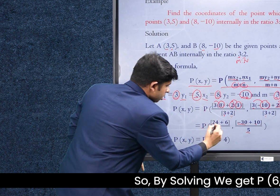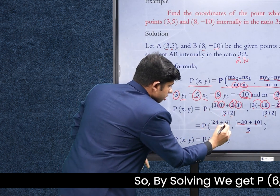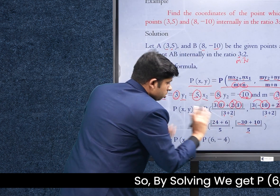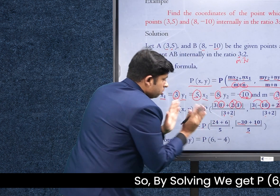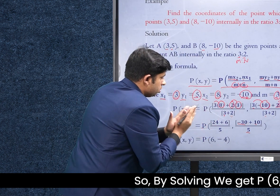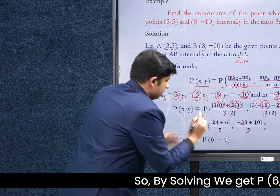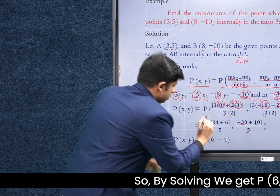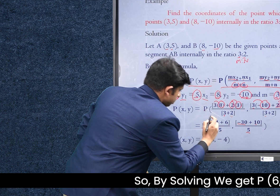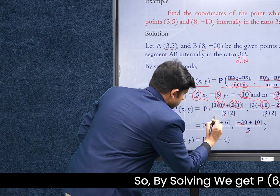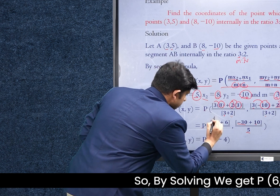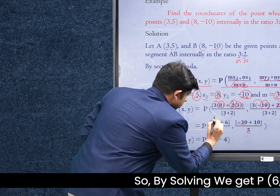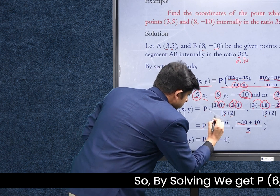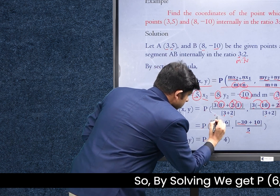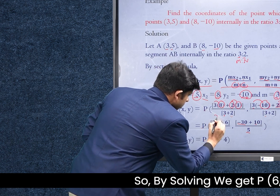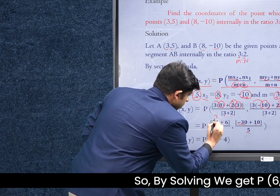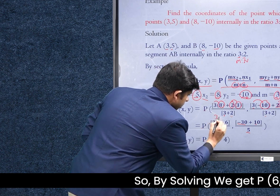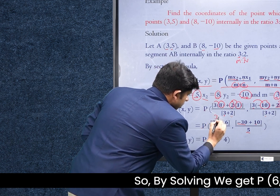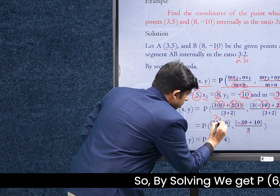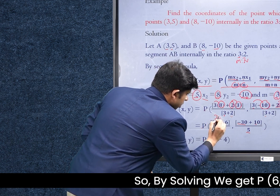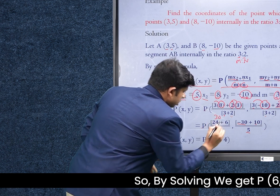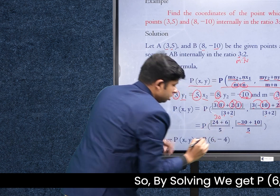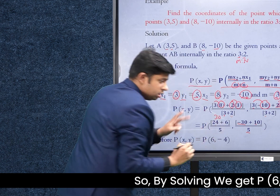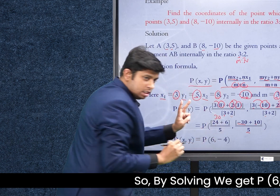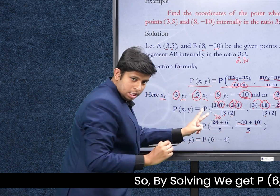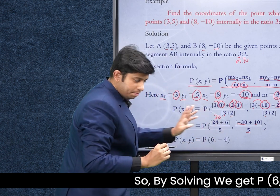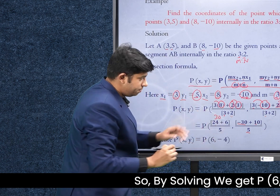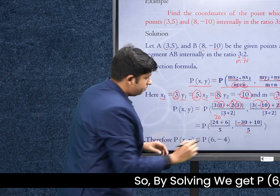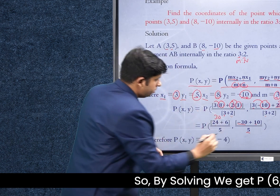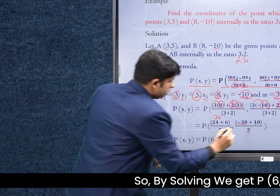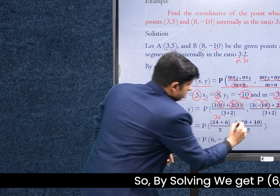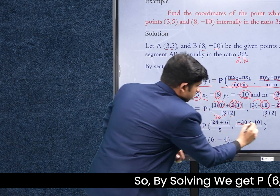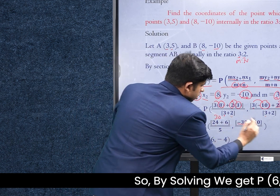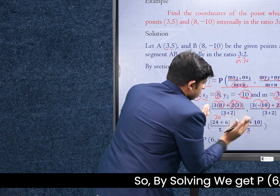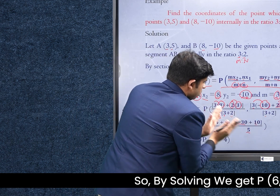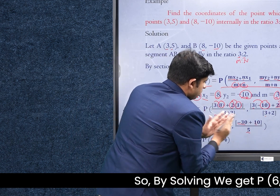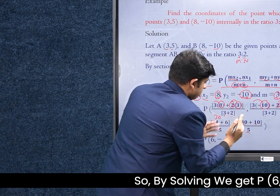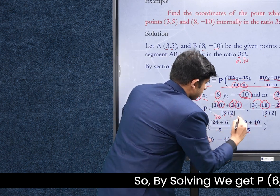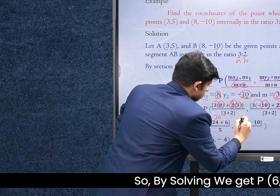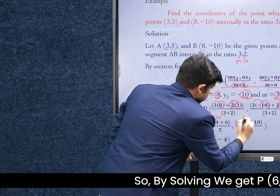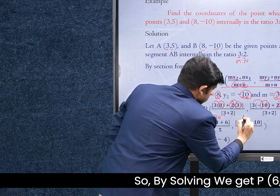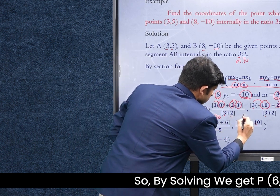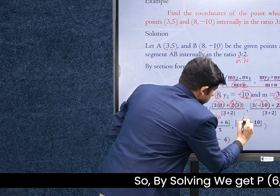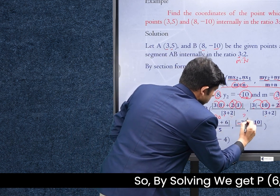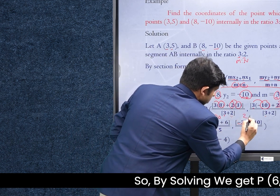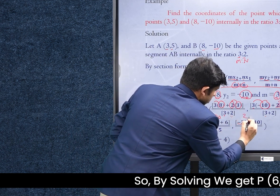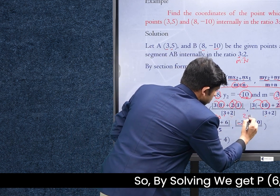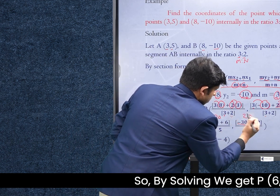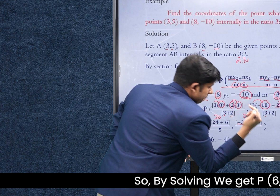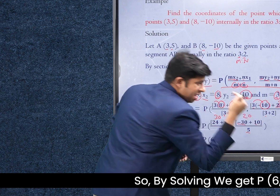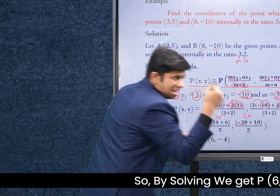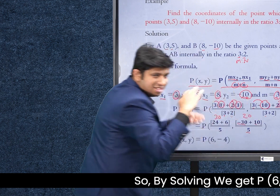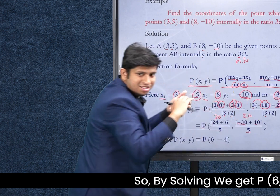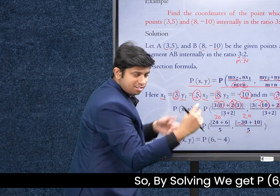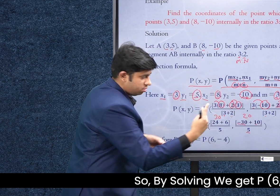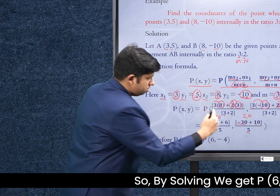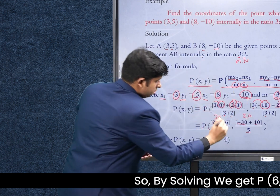So by solving we get P of 6 comma minus 4.